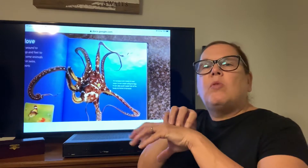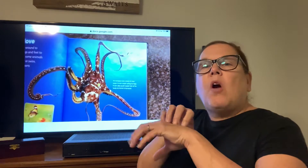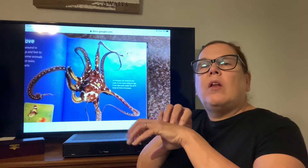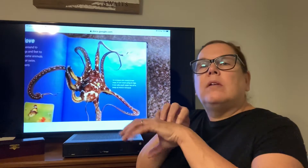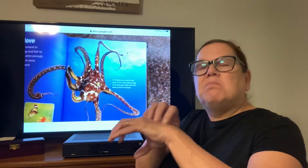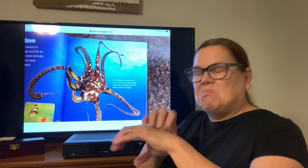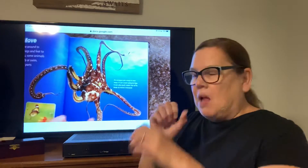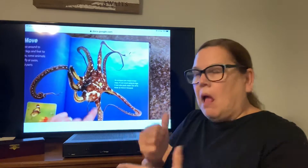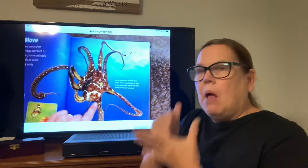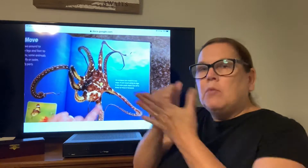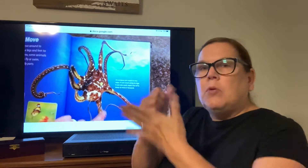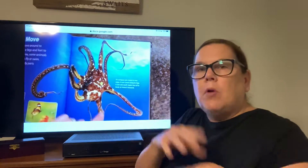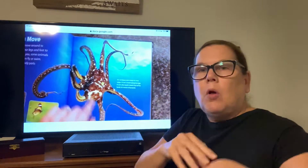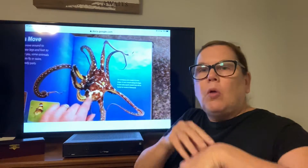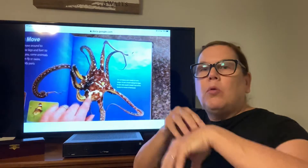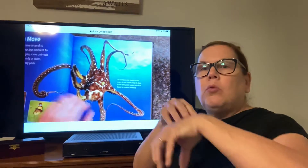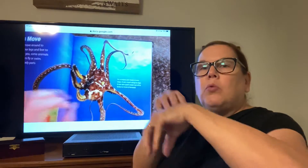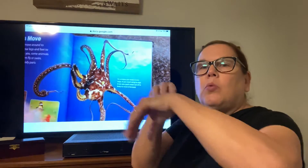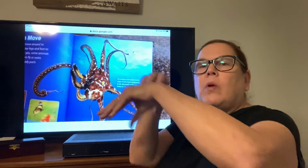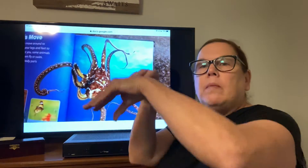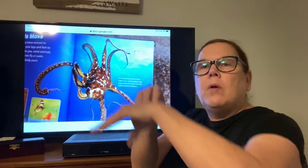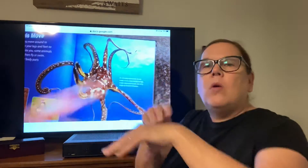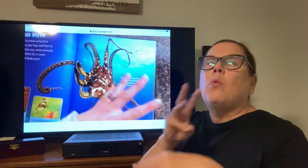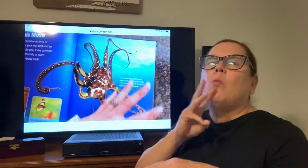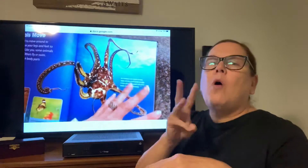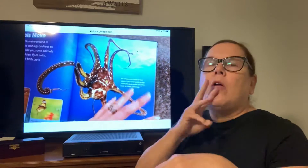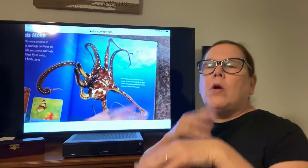They push water out of its body and it pushes it forward.